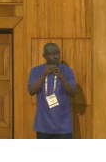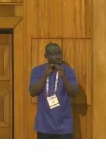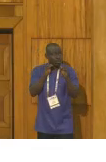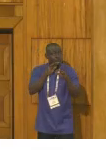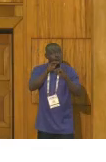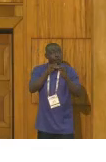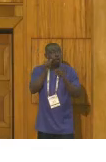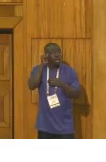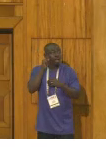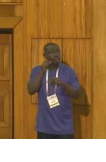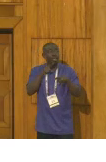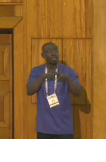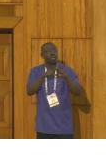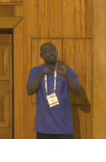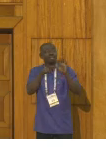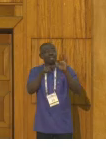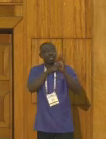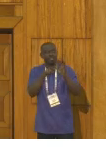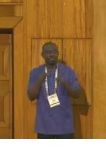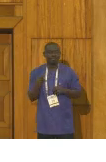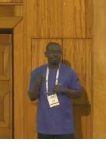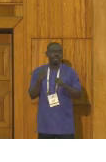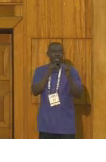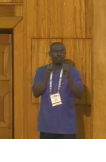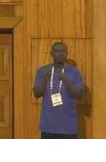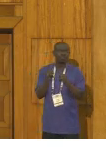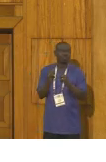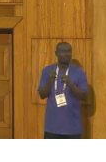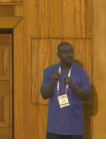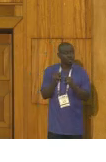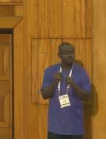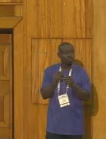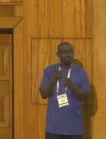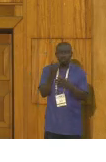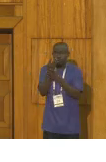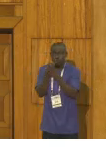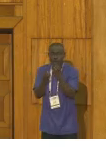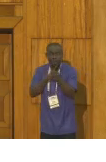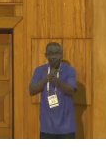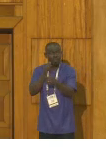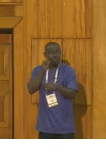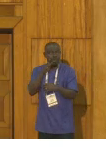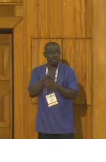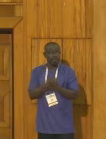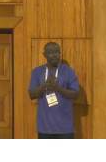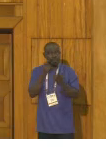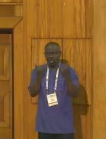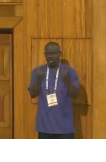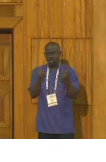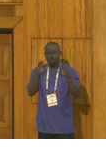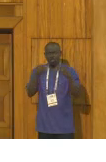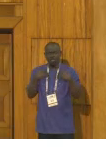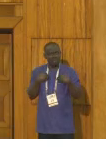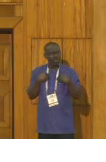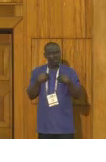adults HIV negative individuals, except the pregnant women, because currently we are not enrolling anyone who is pregnant on